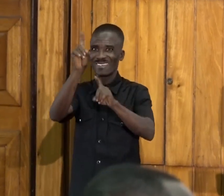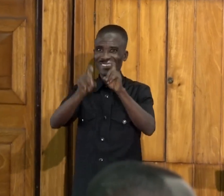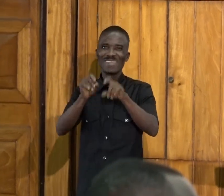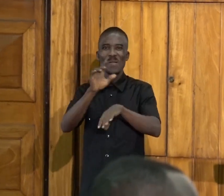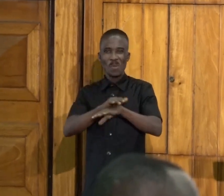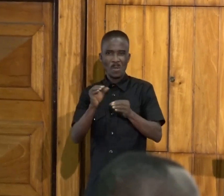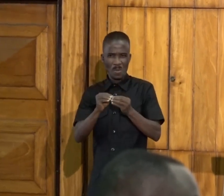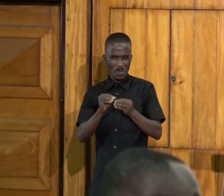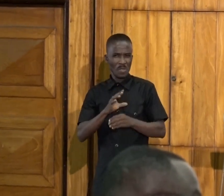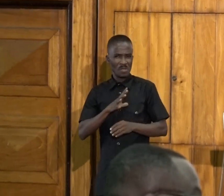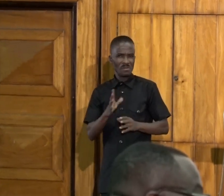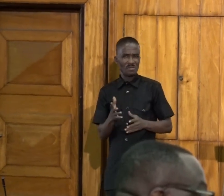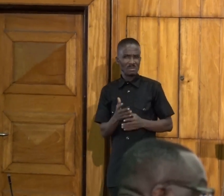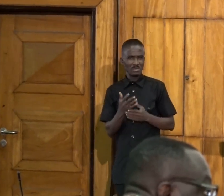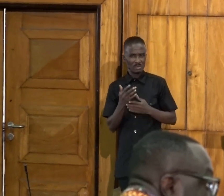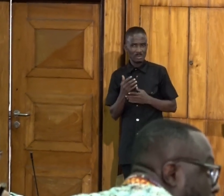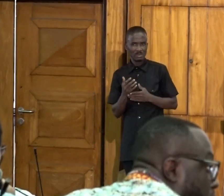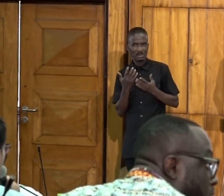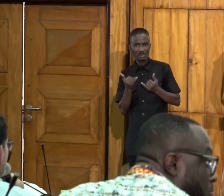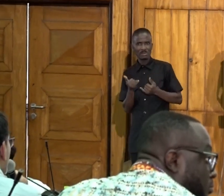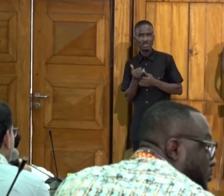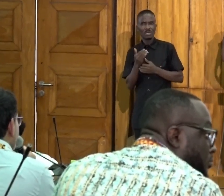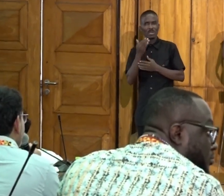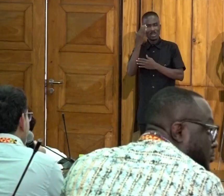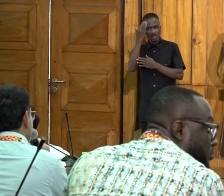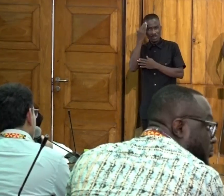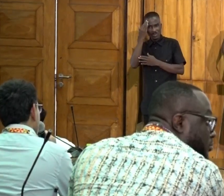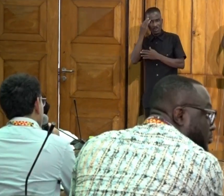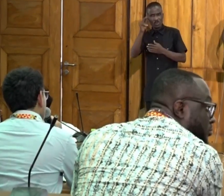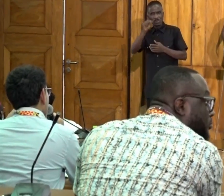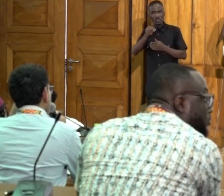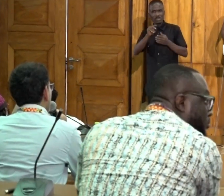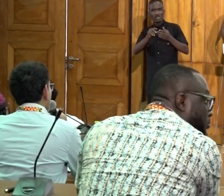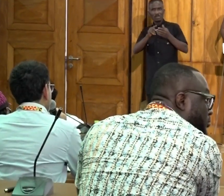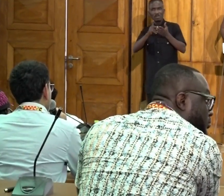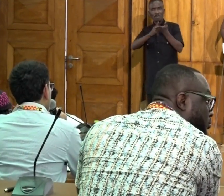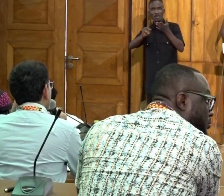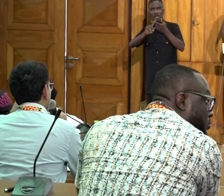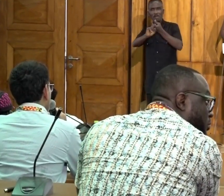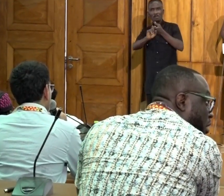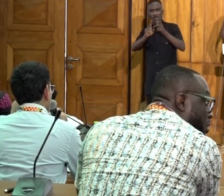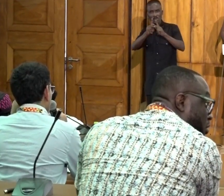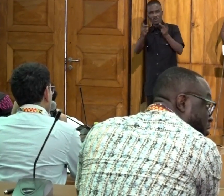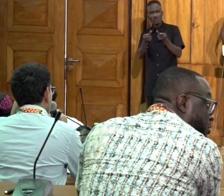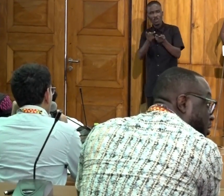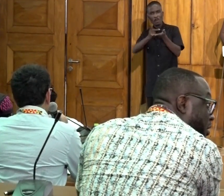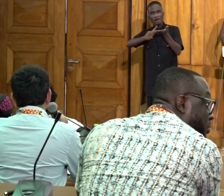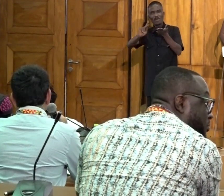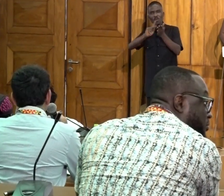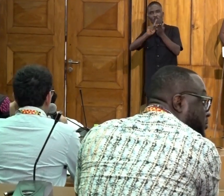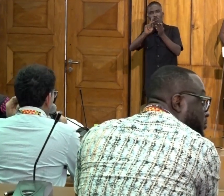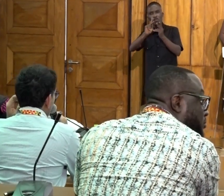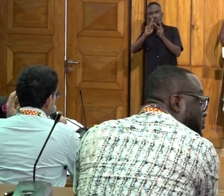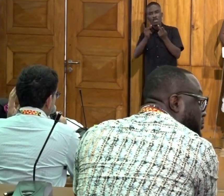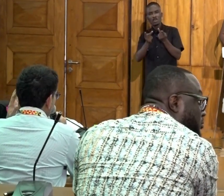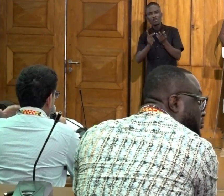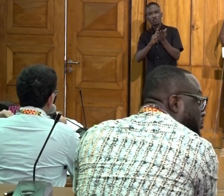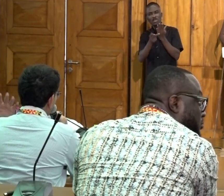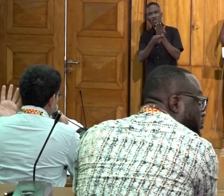I may have missed this, but do you do partner testing as part of the protocol?